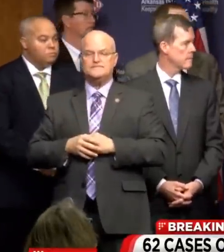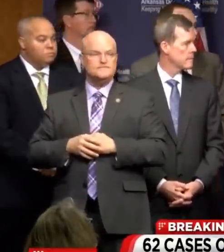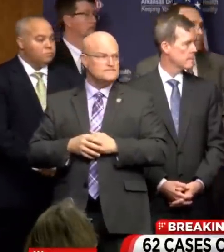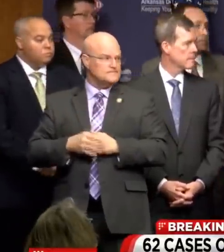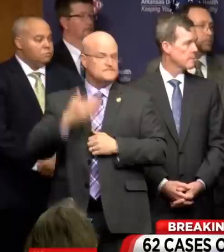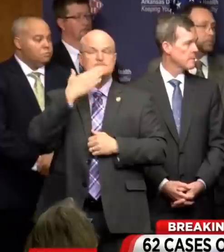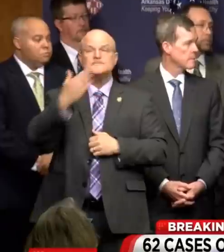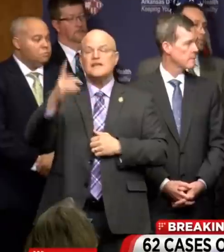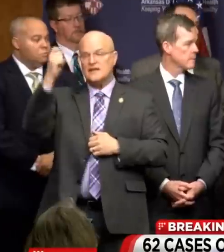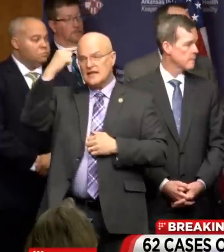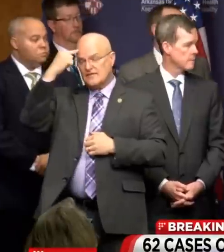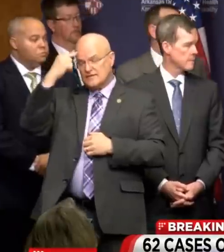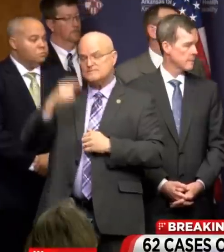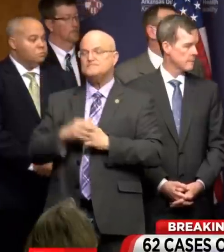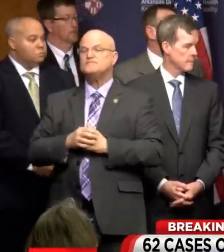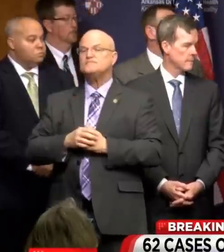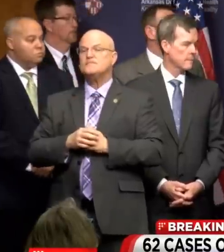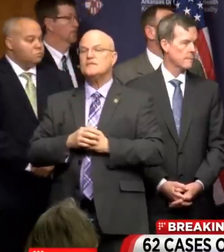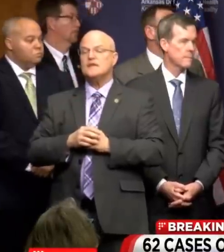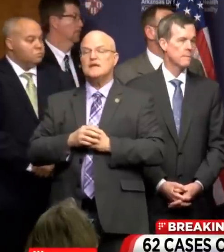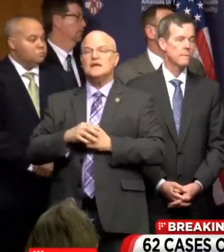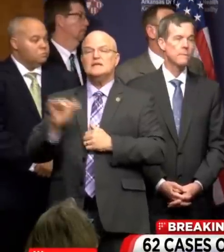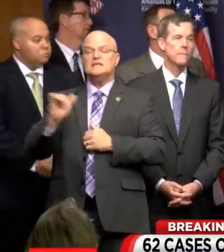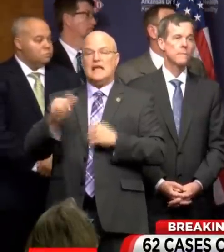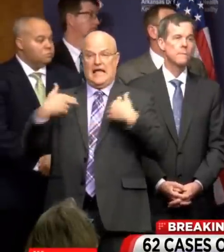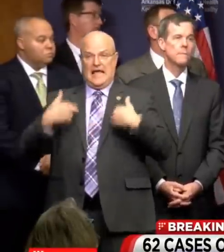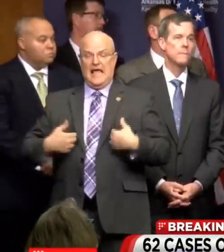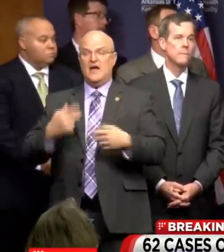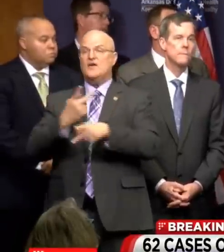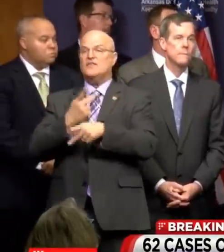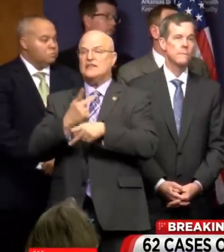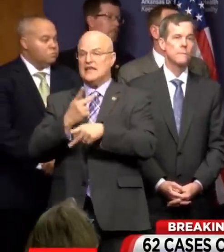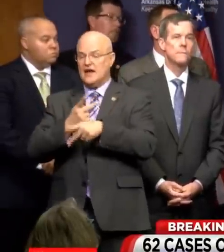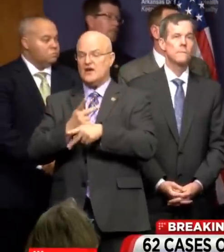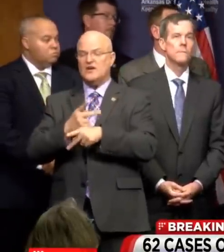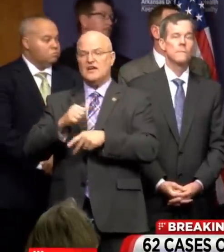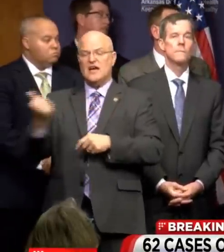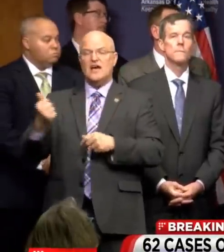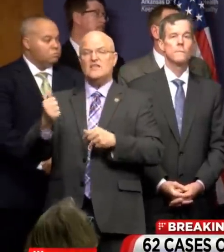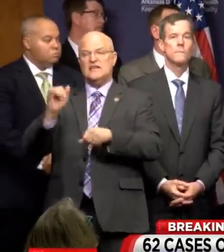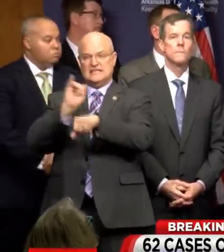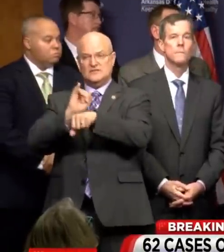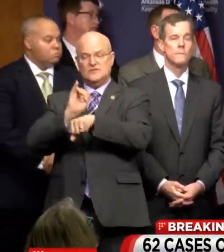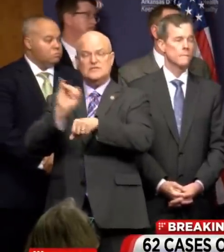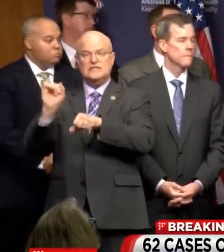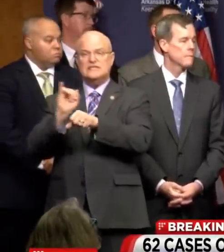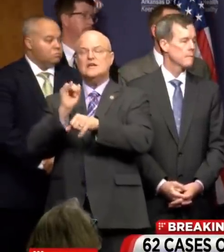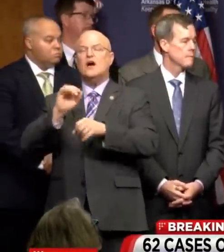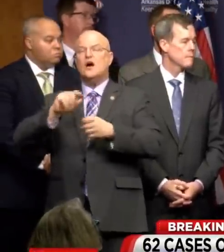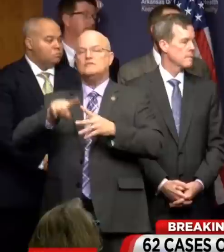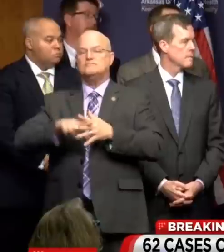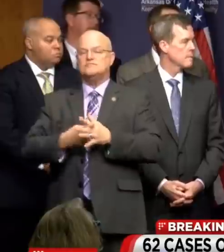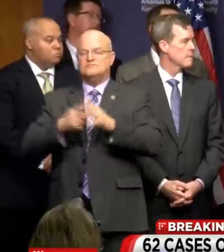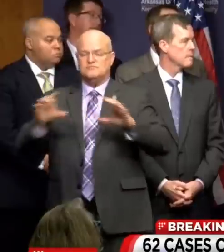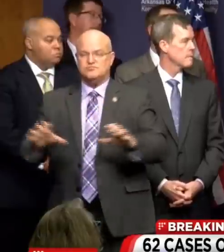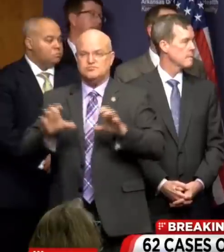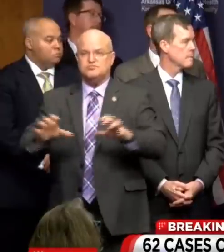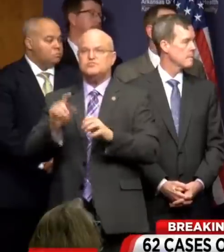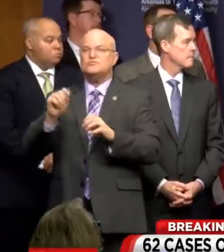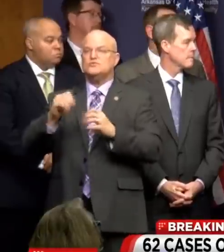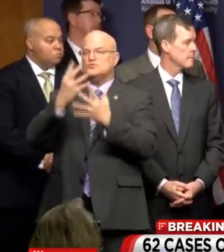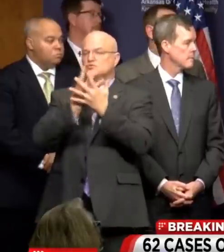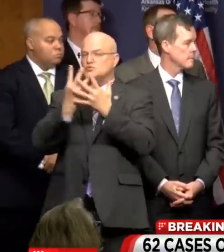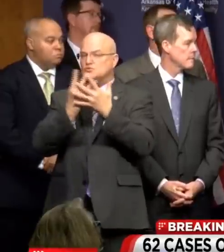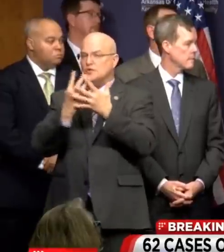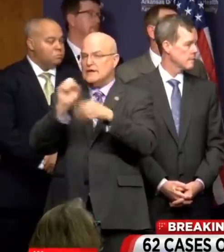Thank you, Governor and Dr. Smith. Just like healthcare facilities and other institutions are implementing measures to